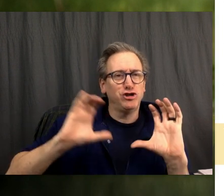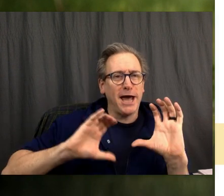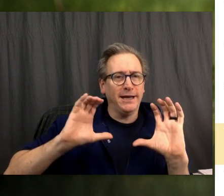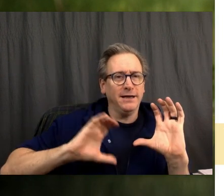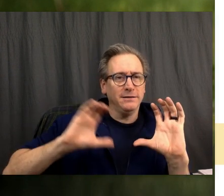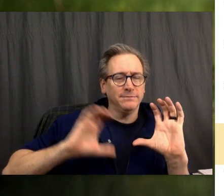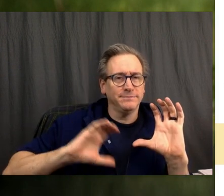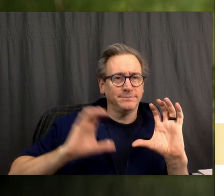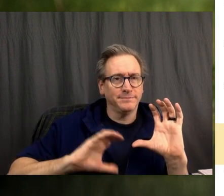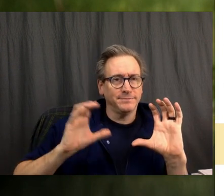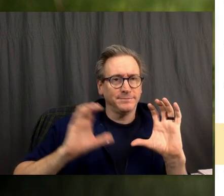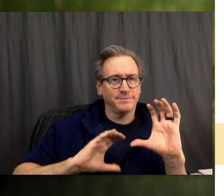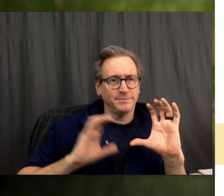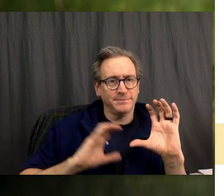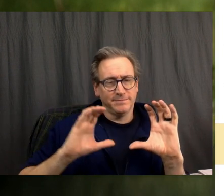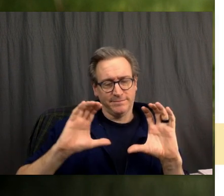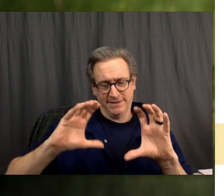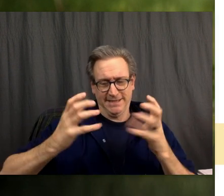Chatting.